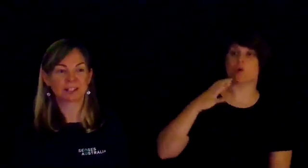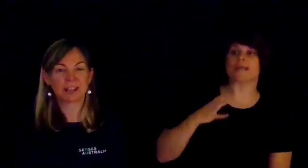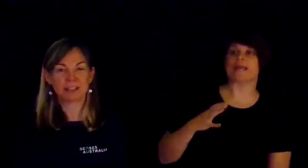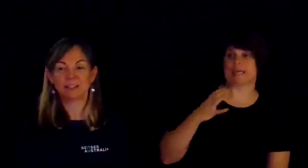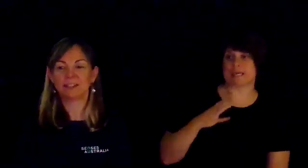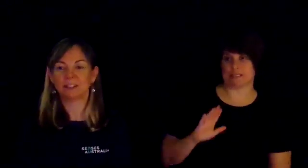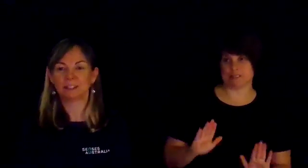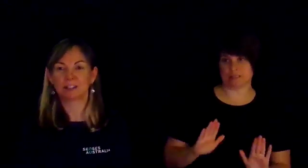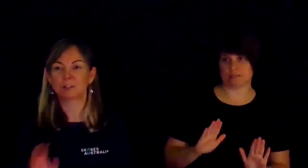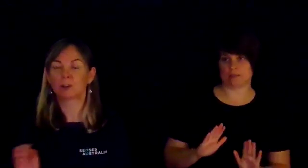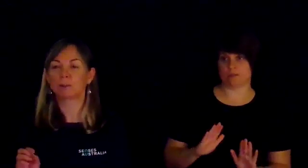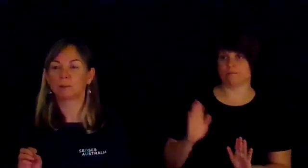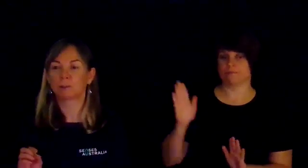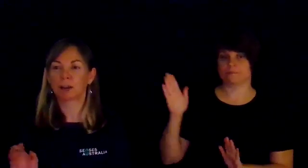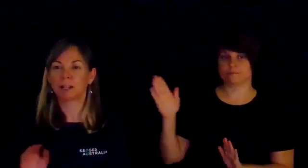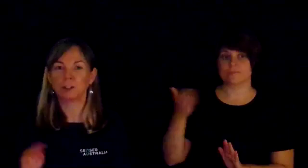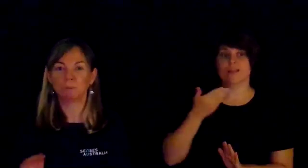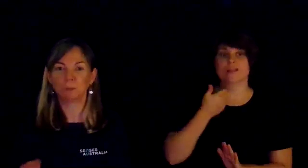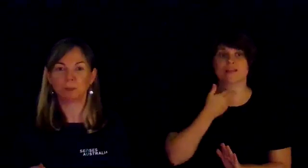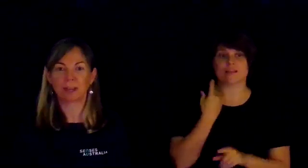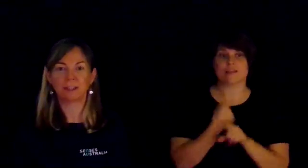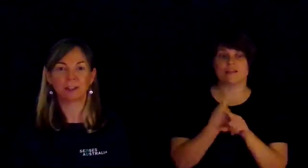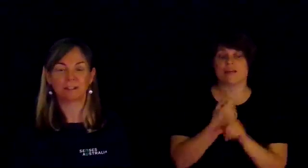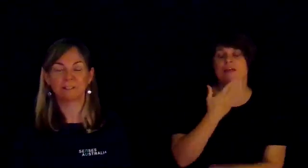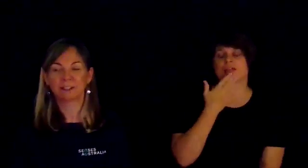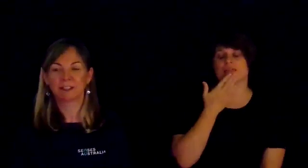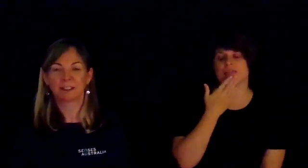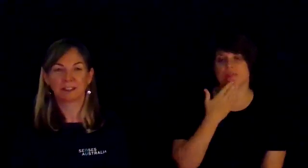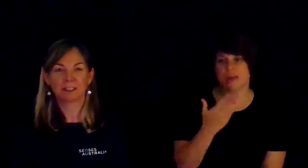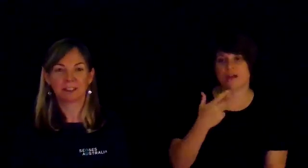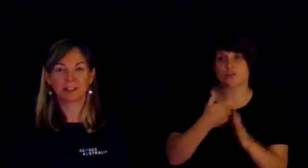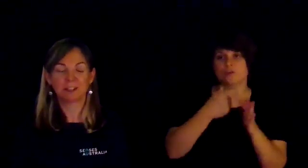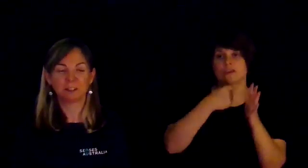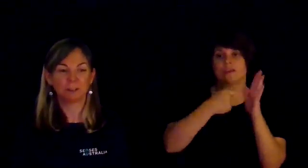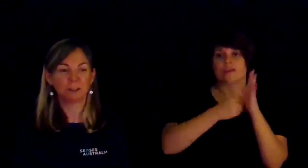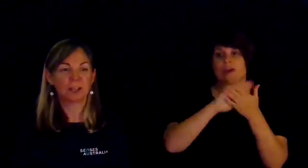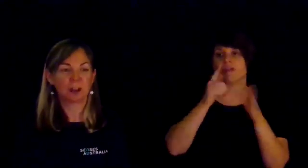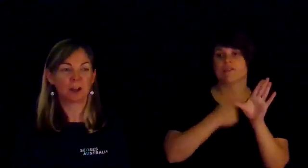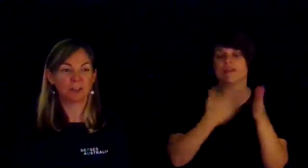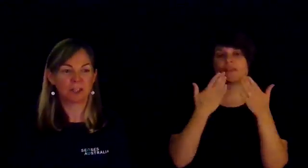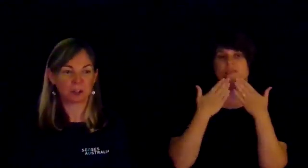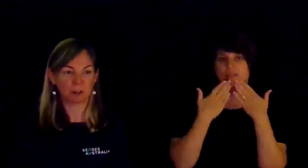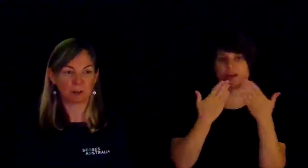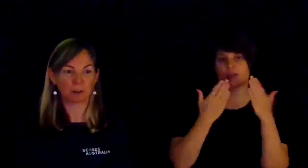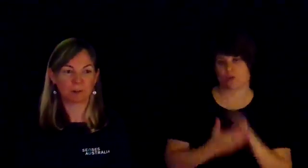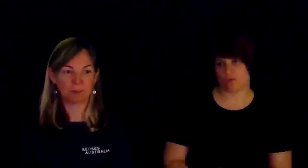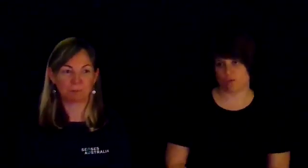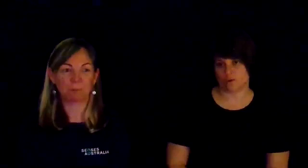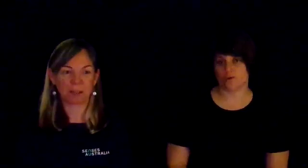Thanks for that, Kathy. So, Craig, can you mute Kathy now? Thank you. I